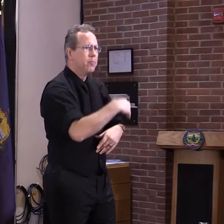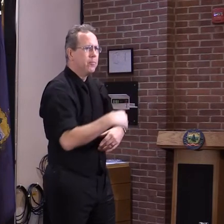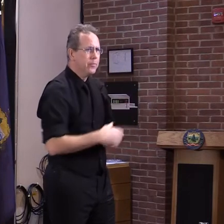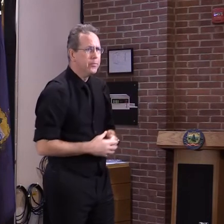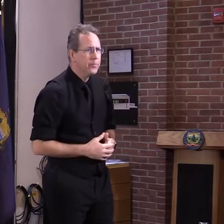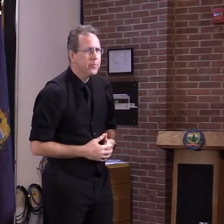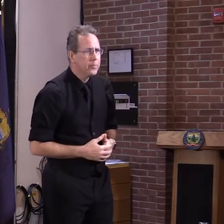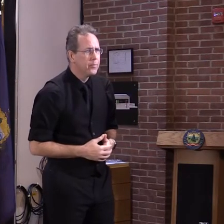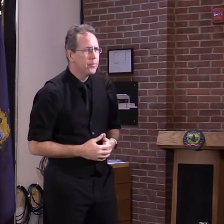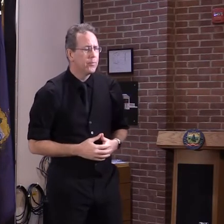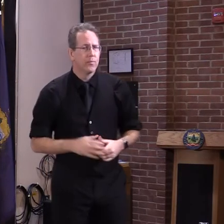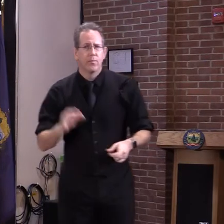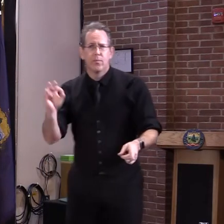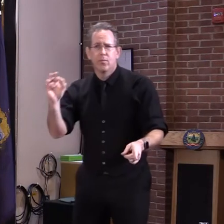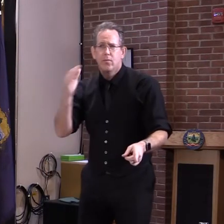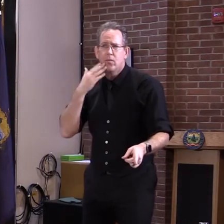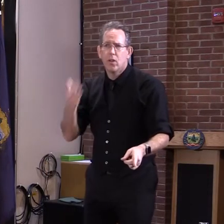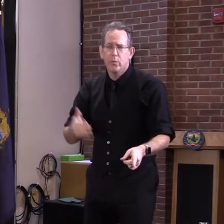Thank you.